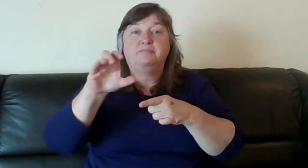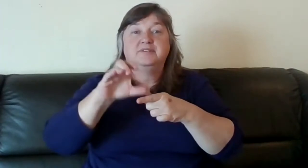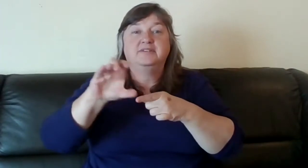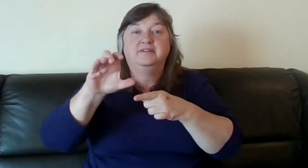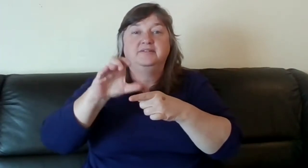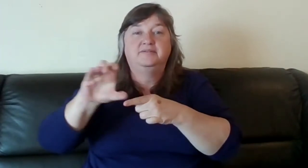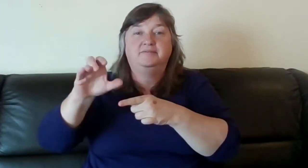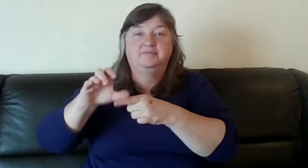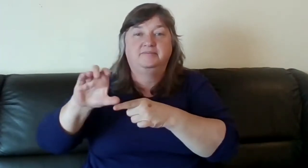Chips.